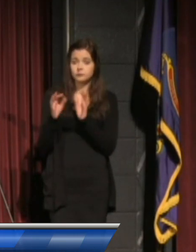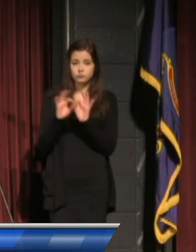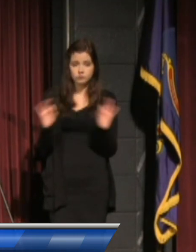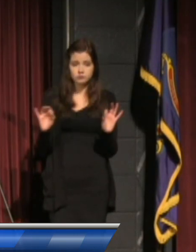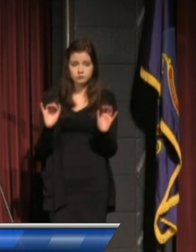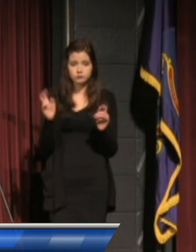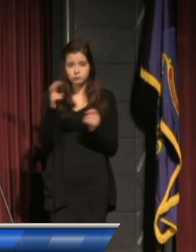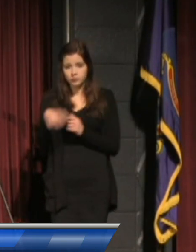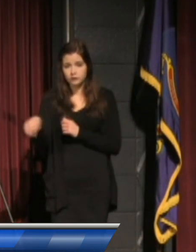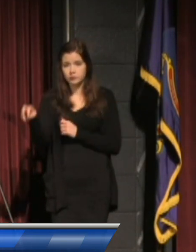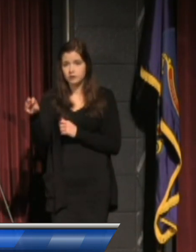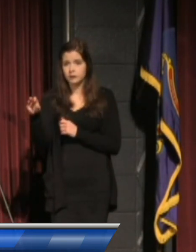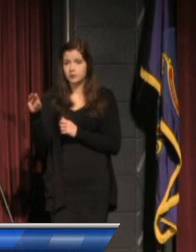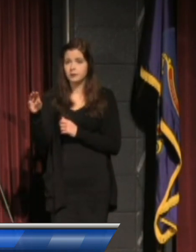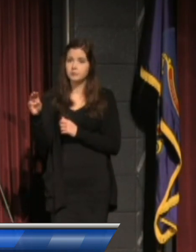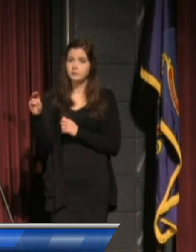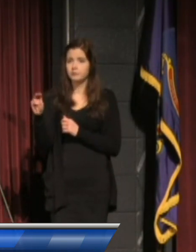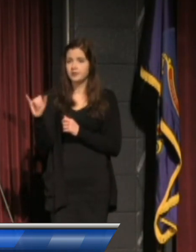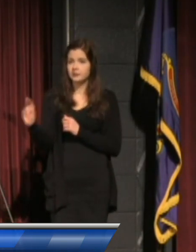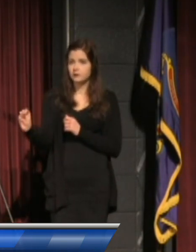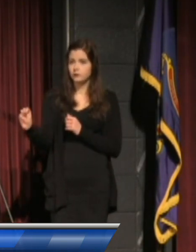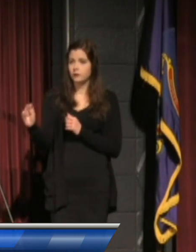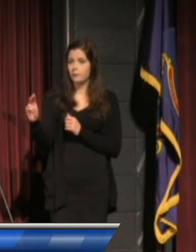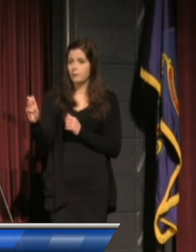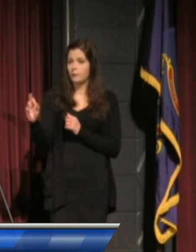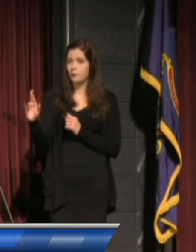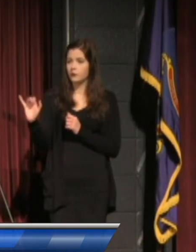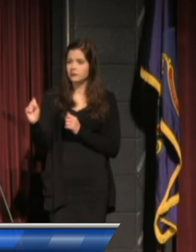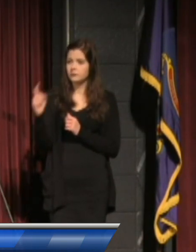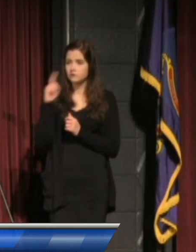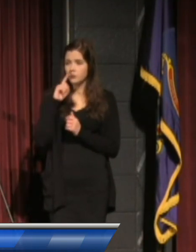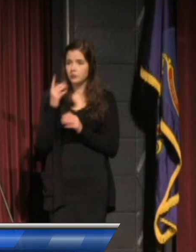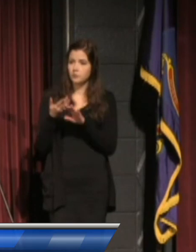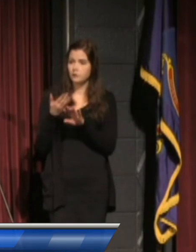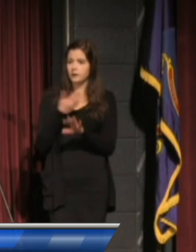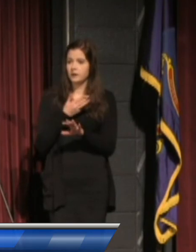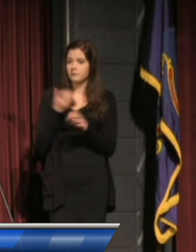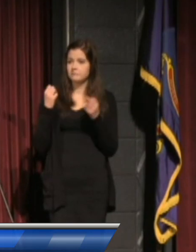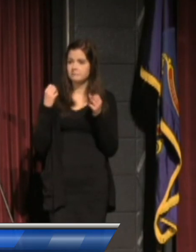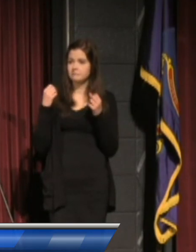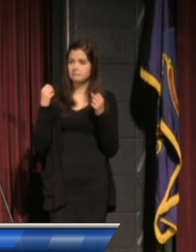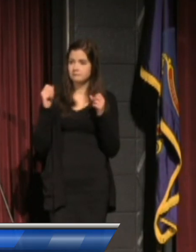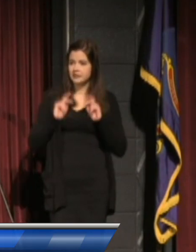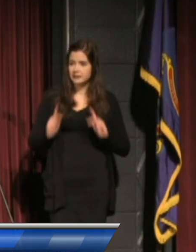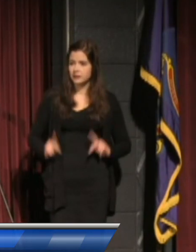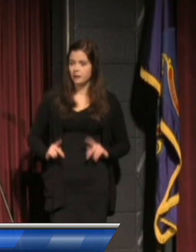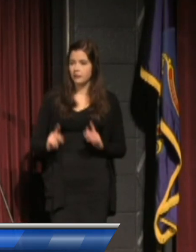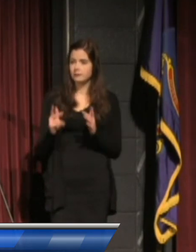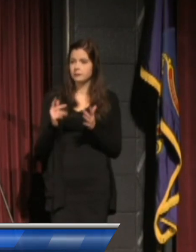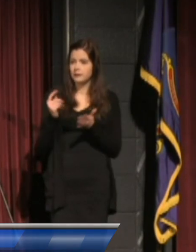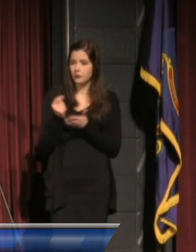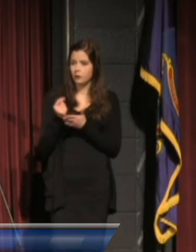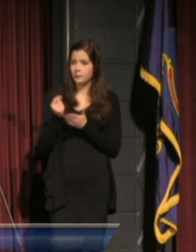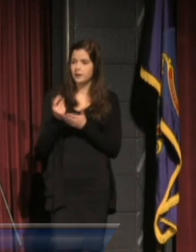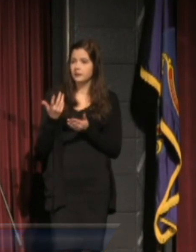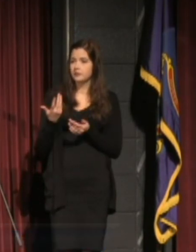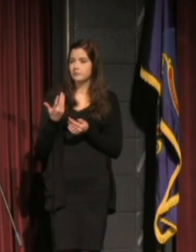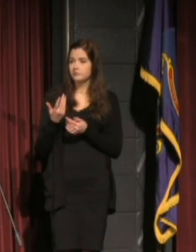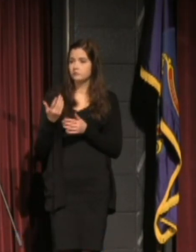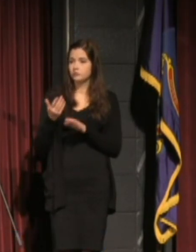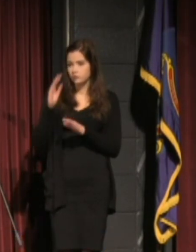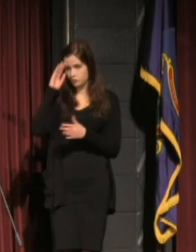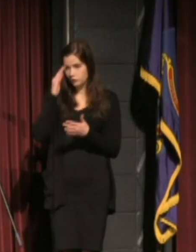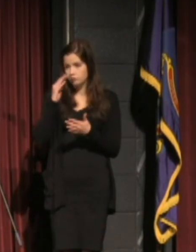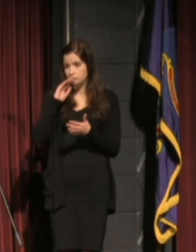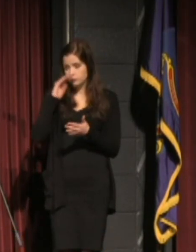the University of Minnesota Morris for pre-physical therapy and to continue her volleyball career. She is the daughter of Edward and Terry